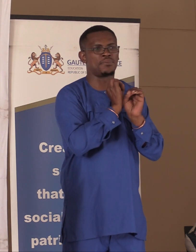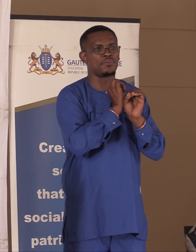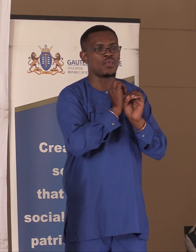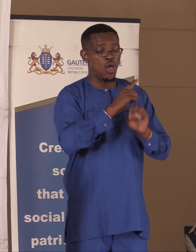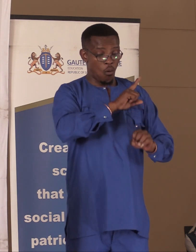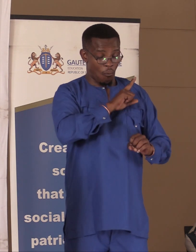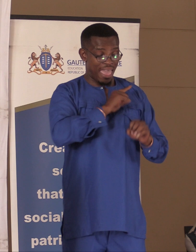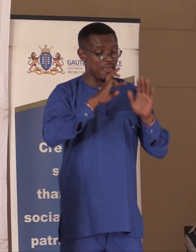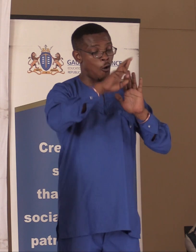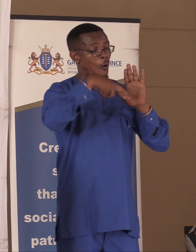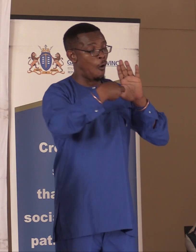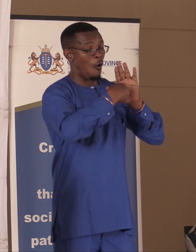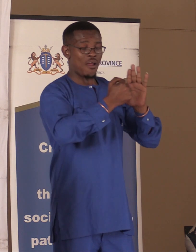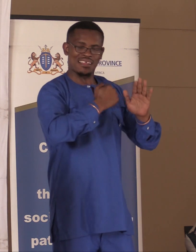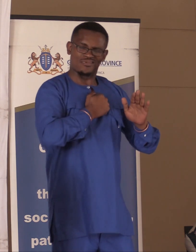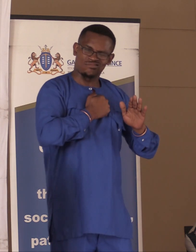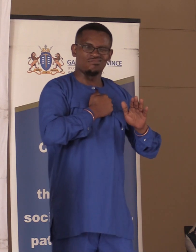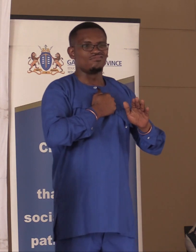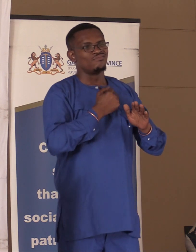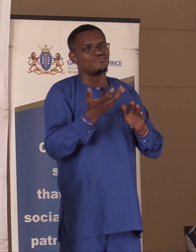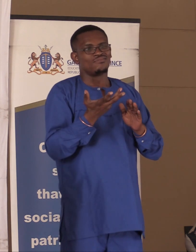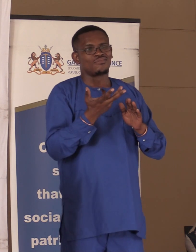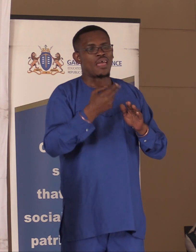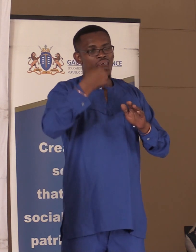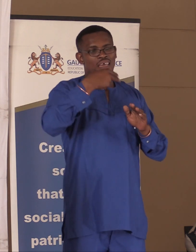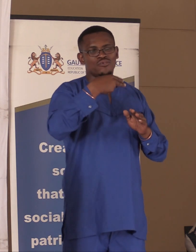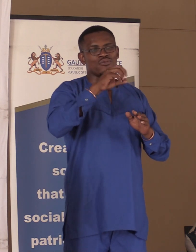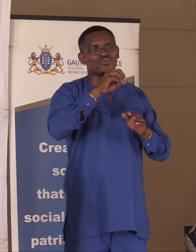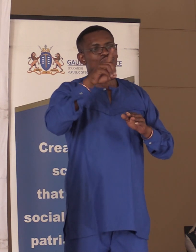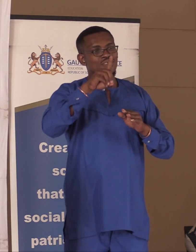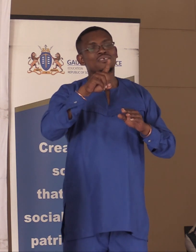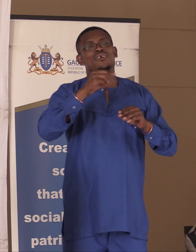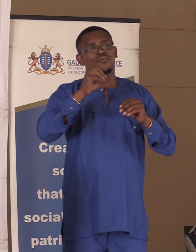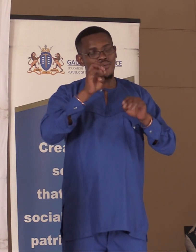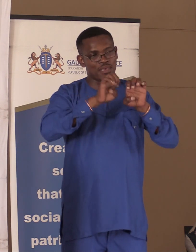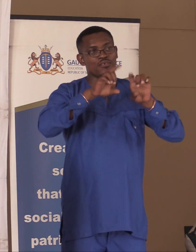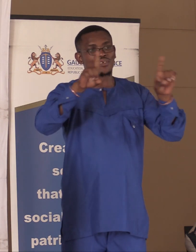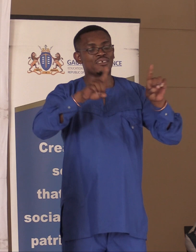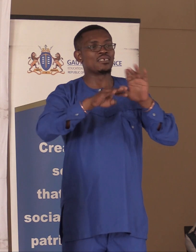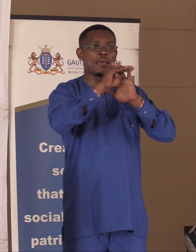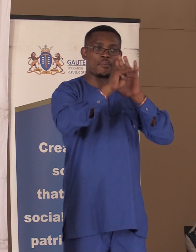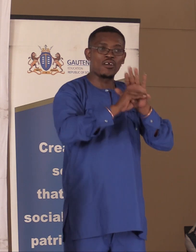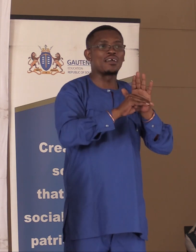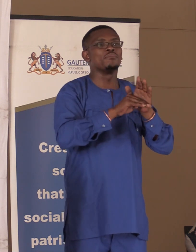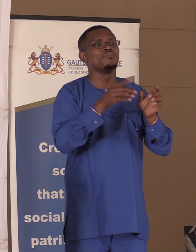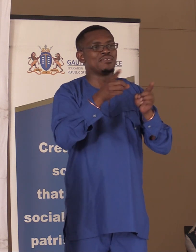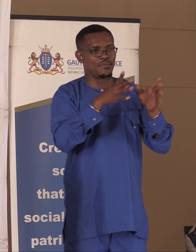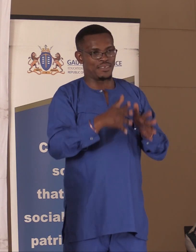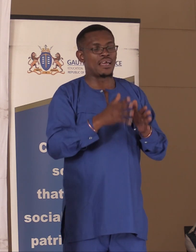my bureaucratic role as the Department, head of Department of Education, and as a program director, I have to speak